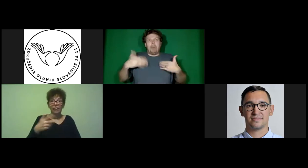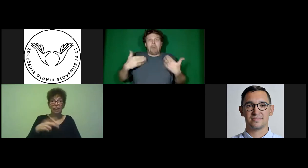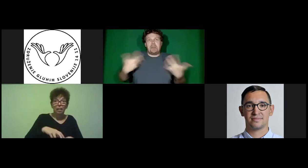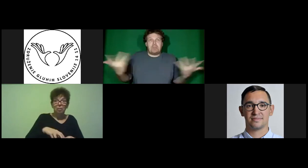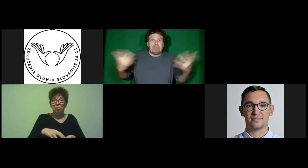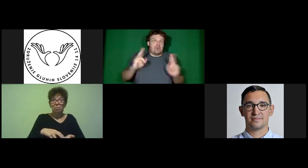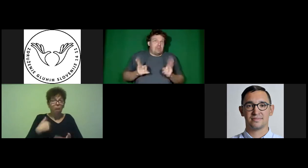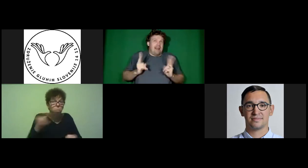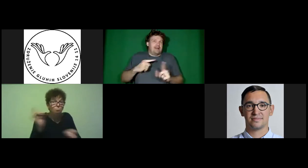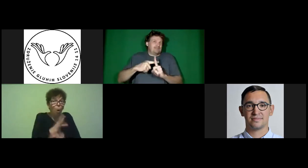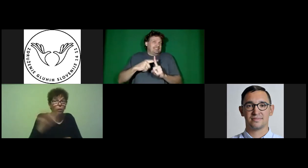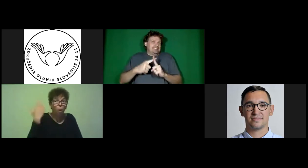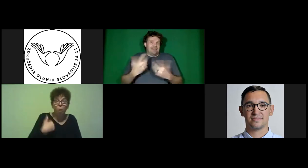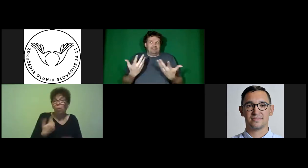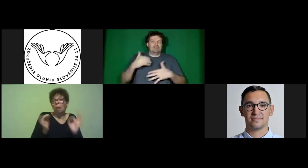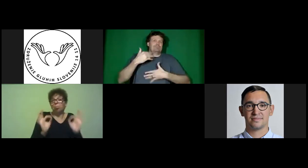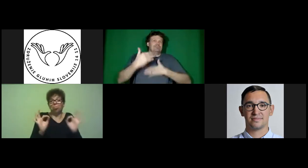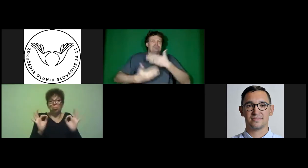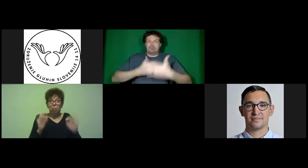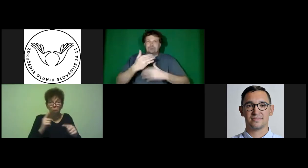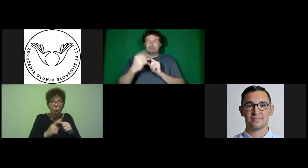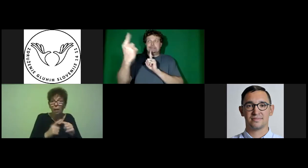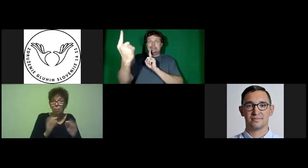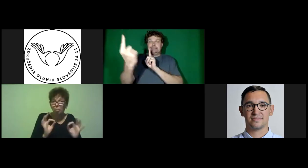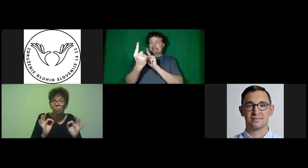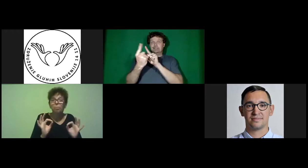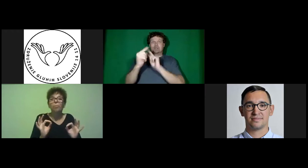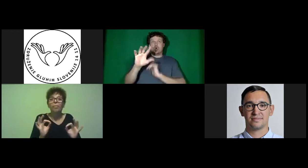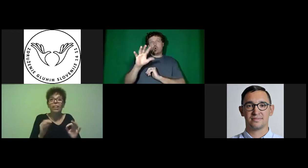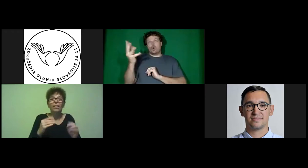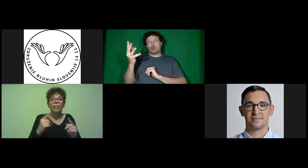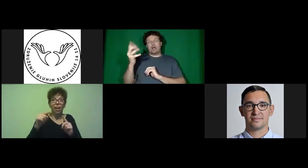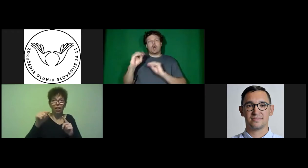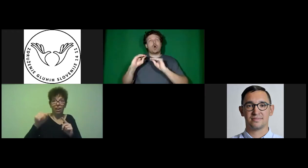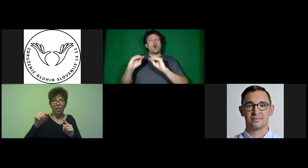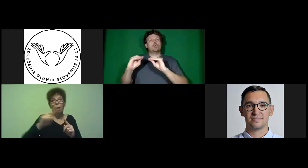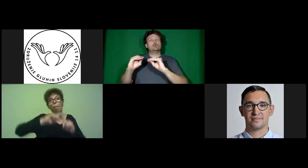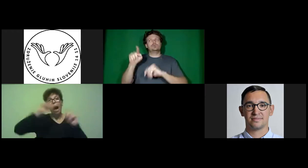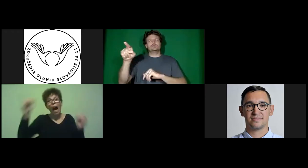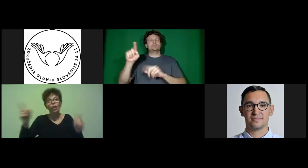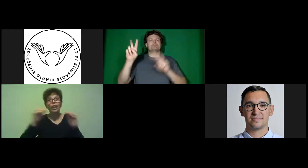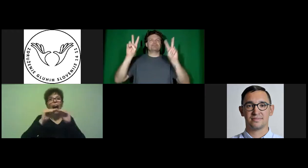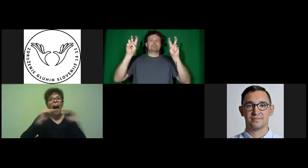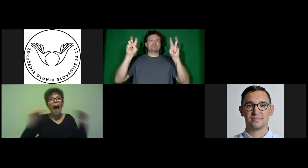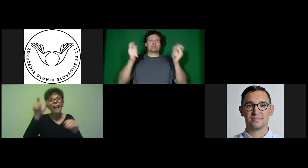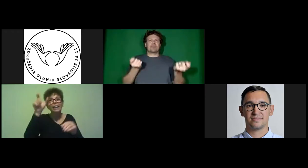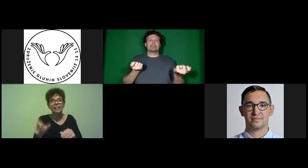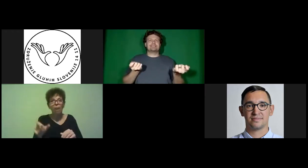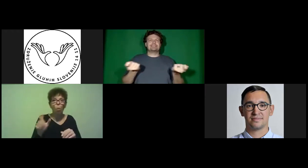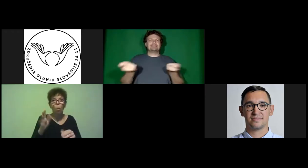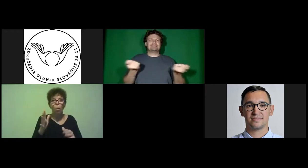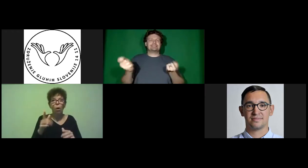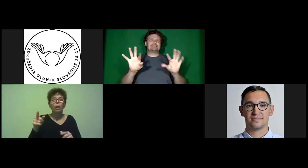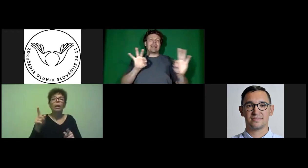the player of the match. And here I stood as a deaf guy, of course, very happy. This was really good. And then I was approached by